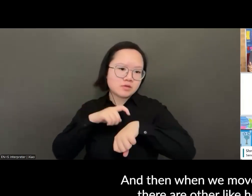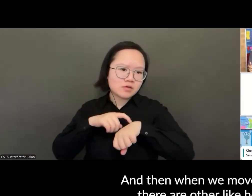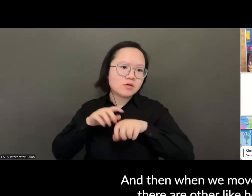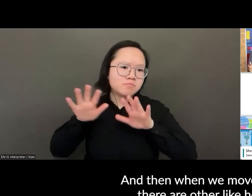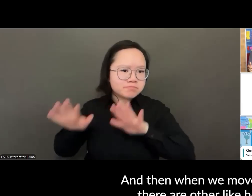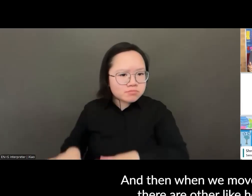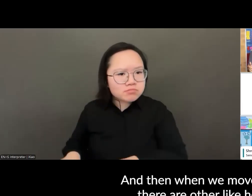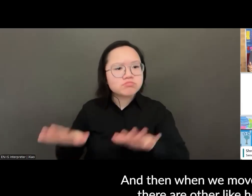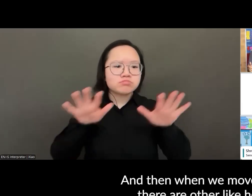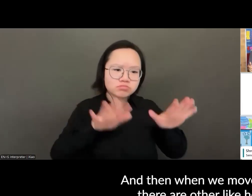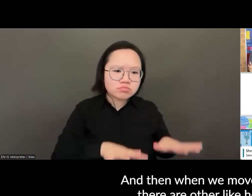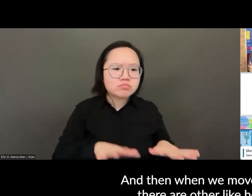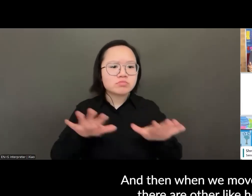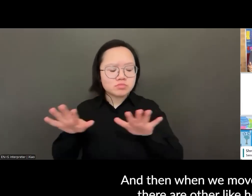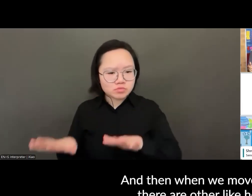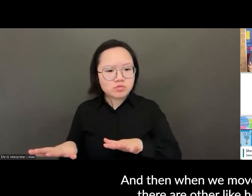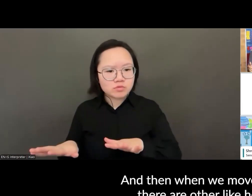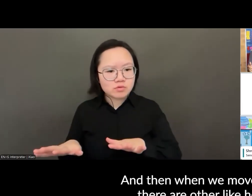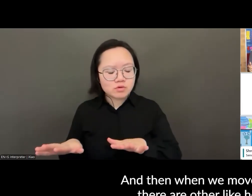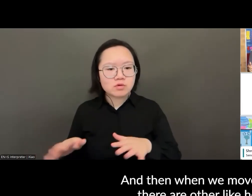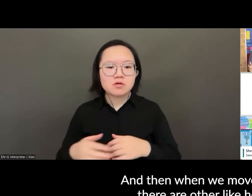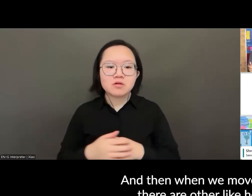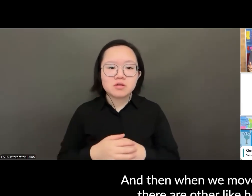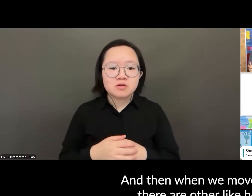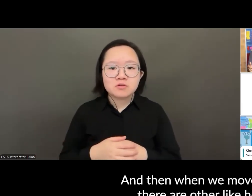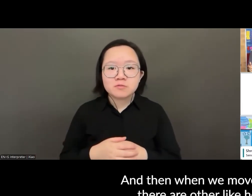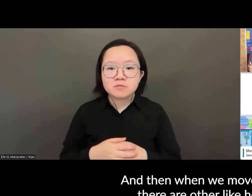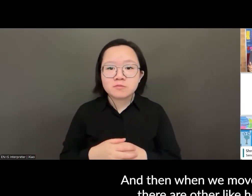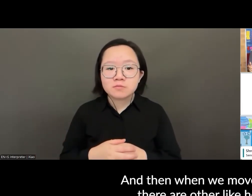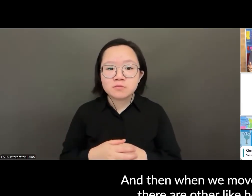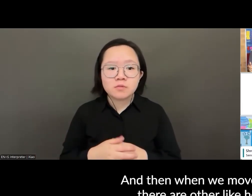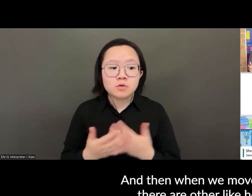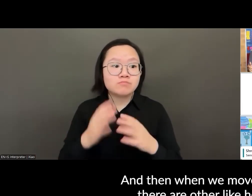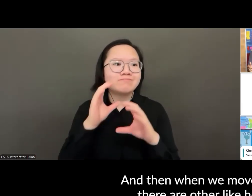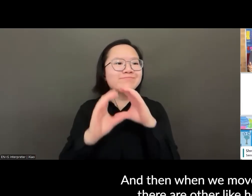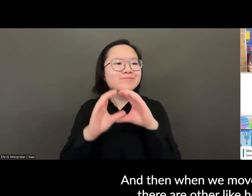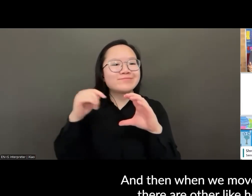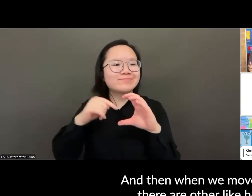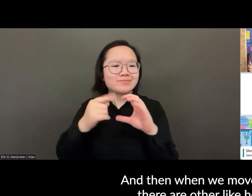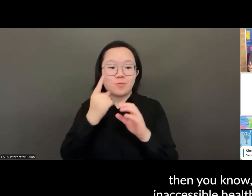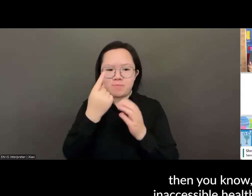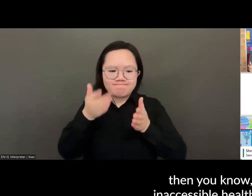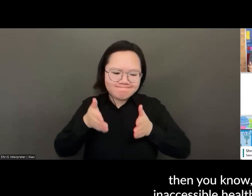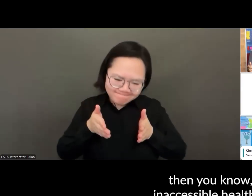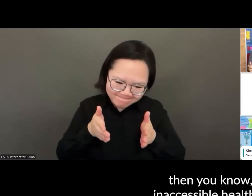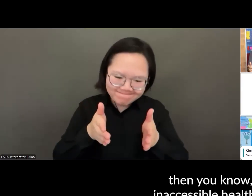move from socialization, there are other like healthcare system.